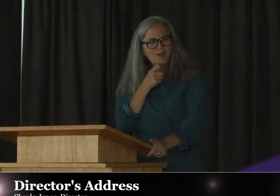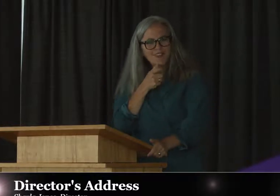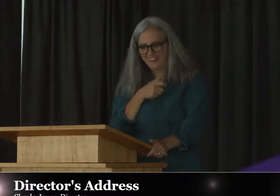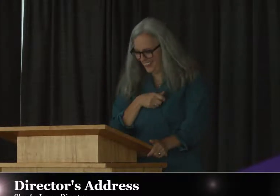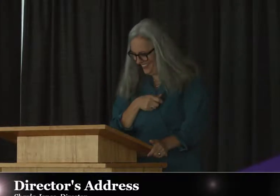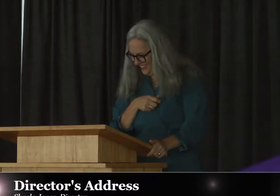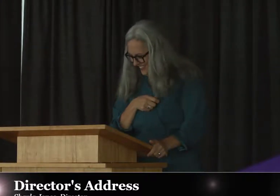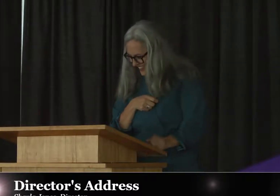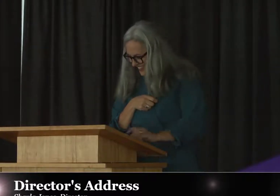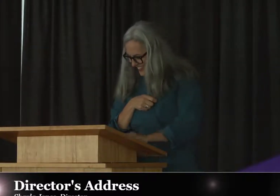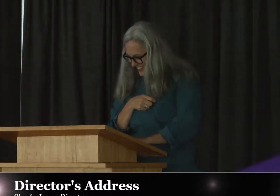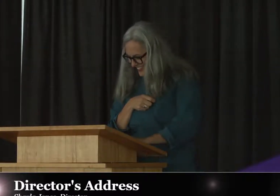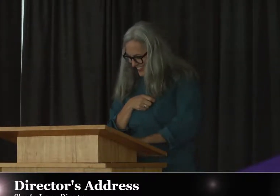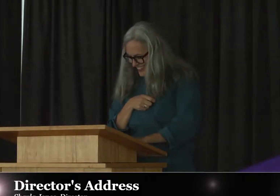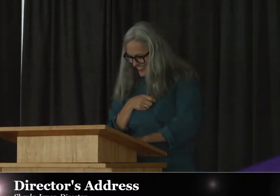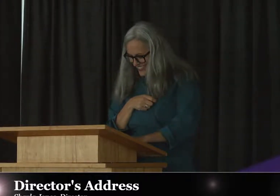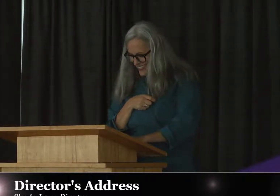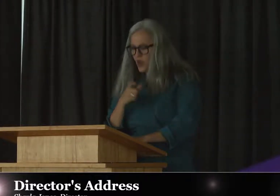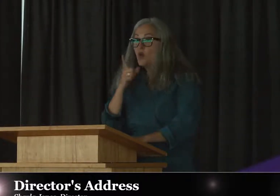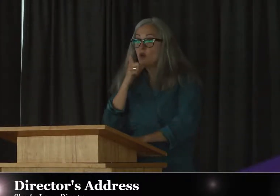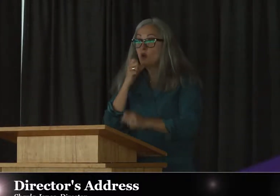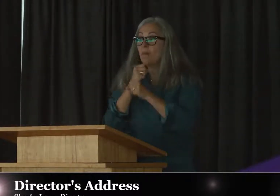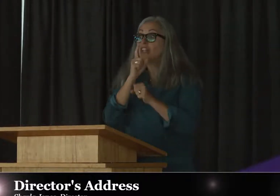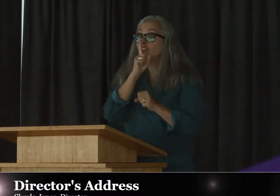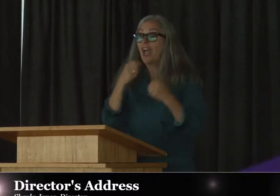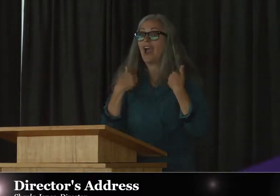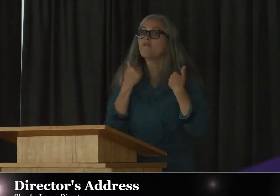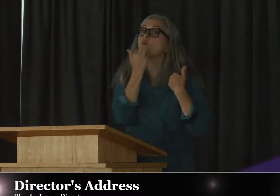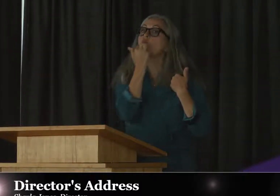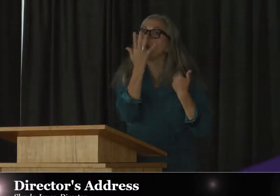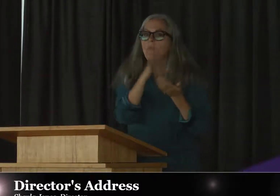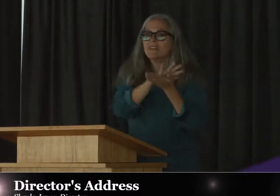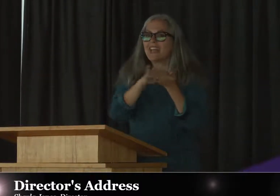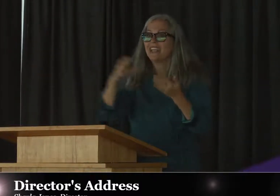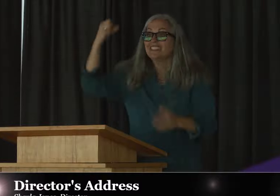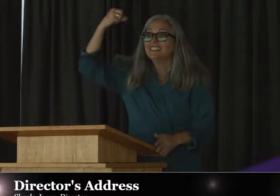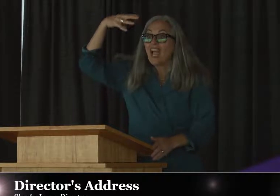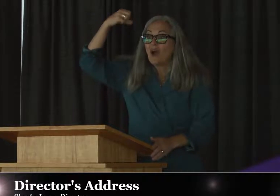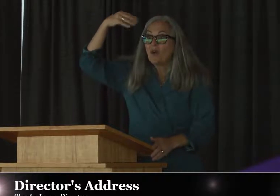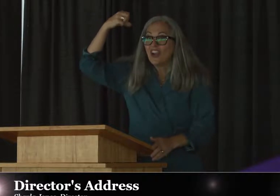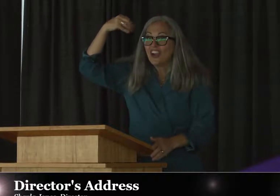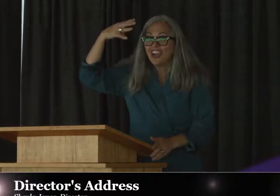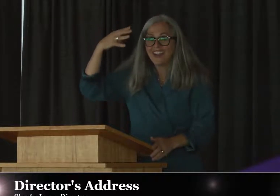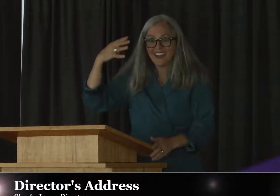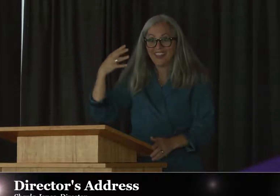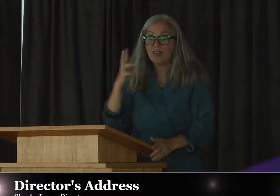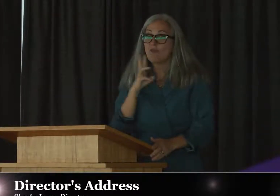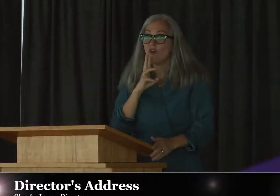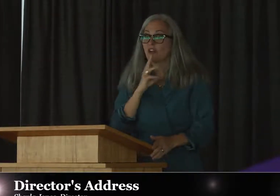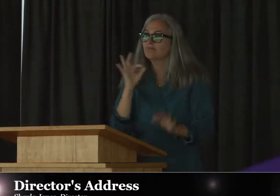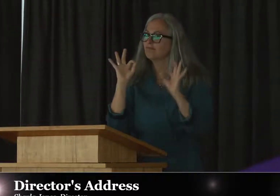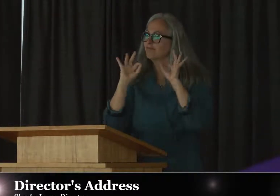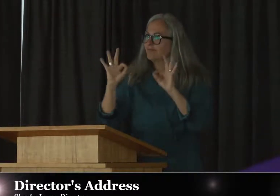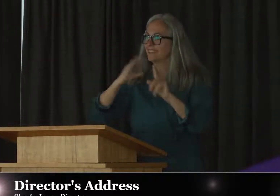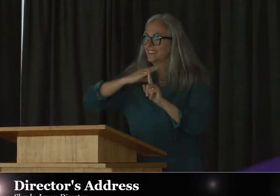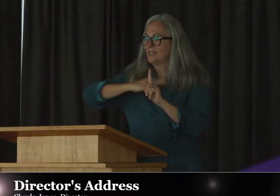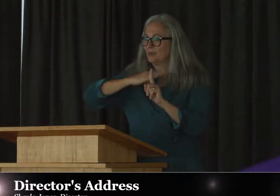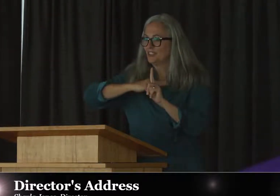maintenance, making everything look great? Who made sure you had warm water for the